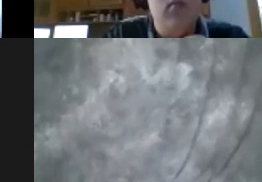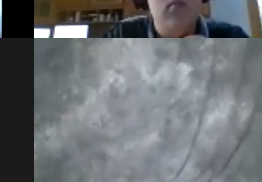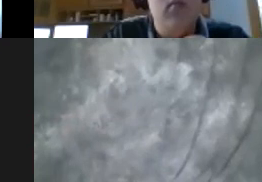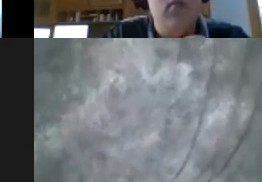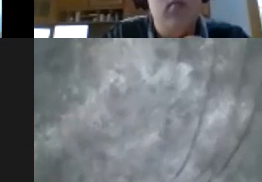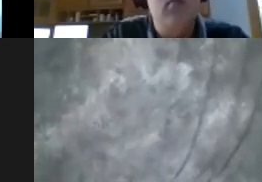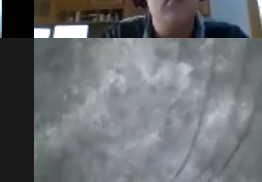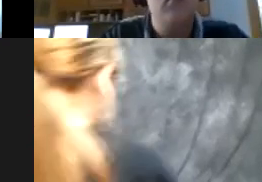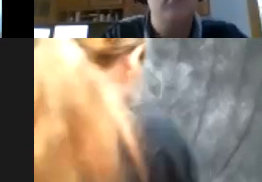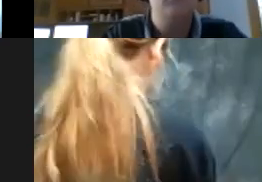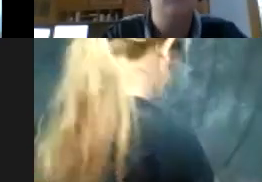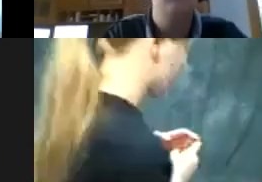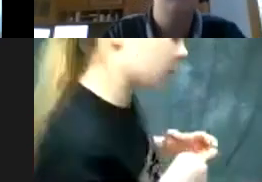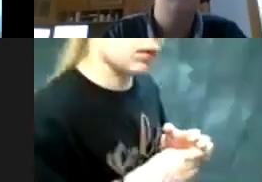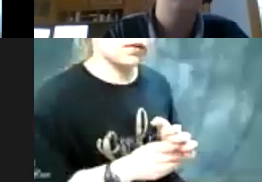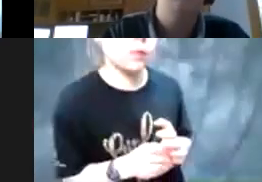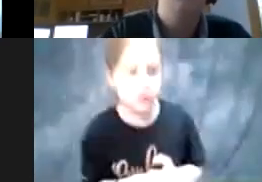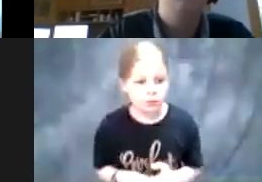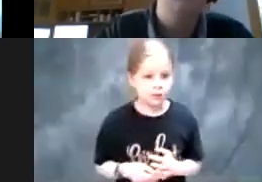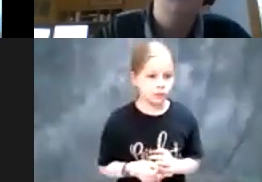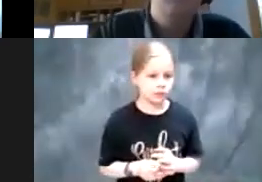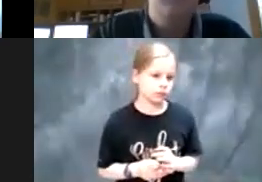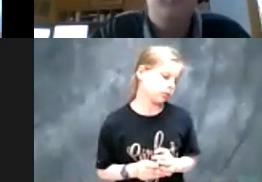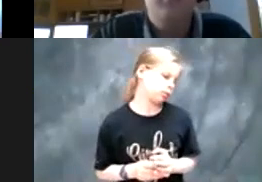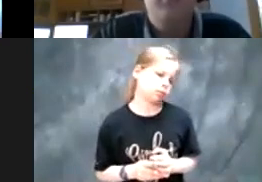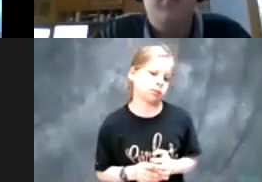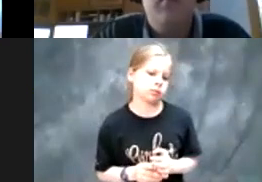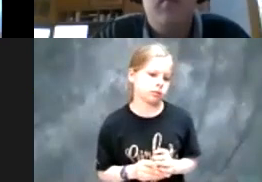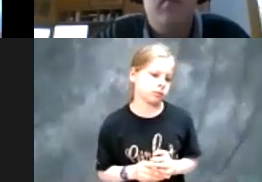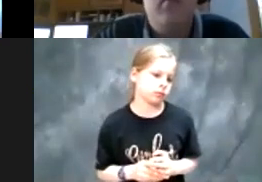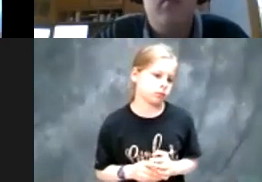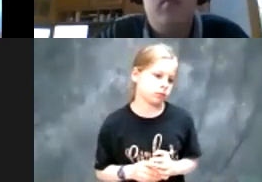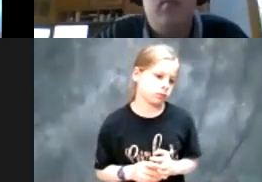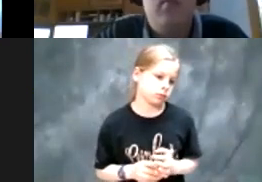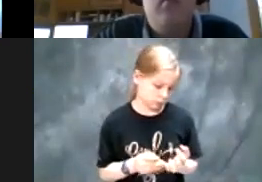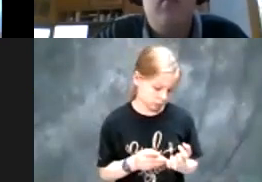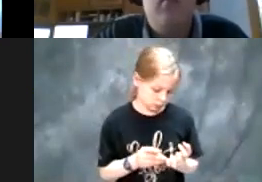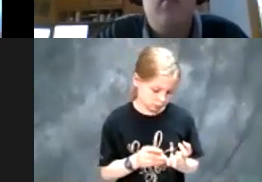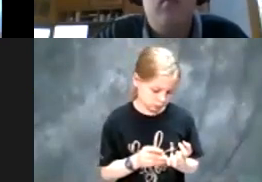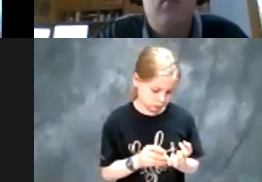but animals, dancing, movie, family, yes and no.